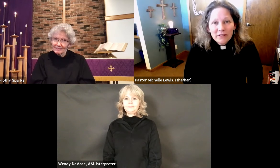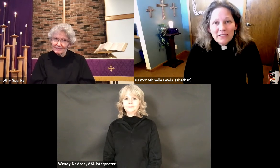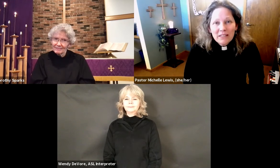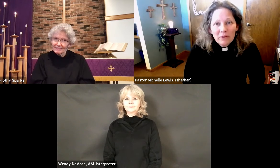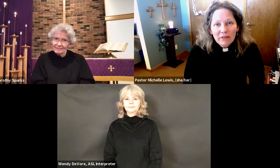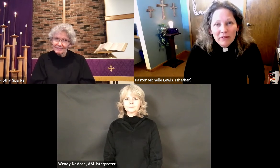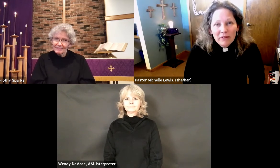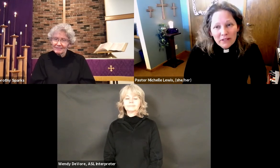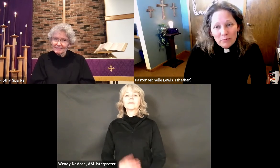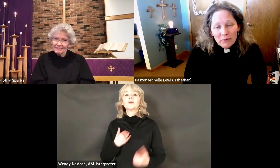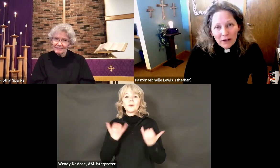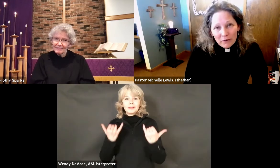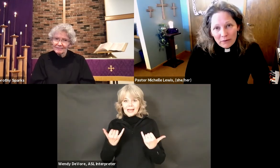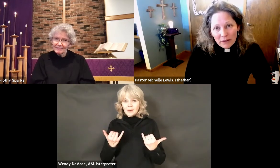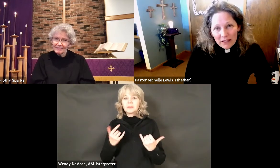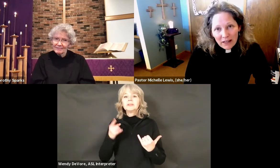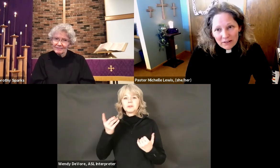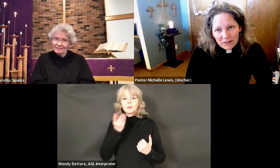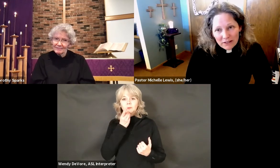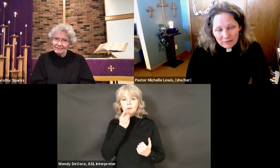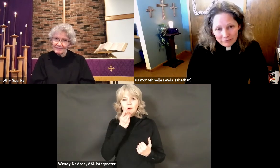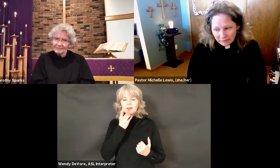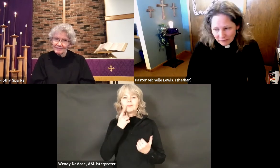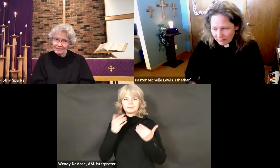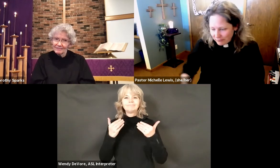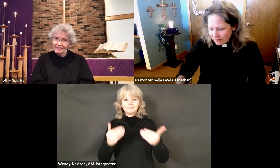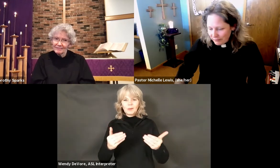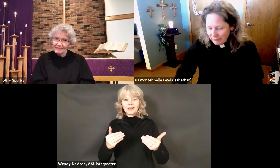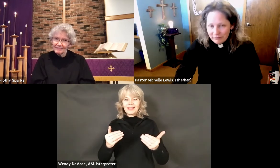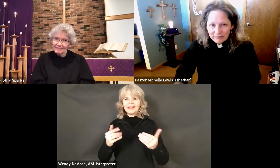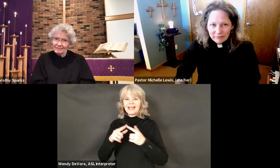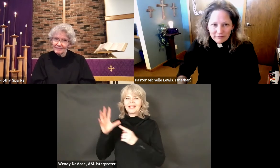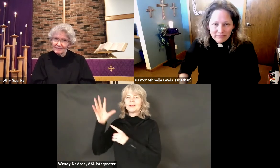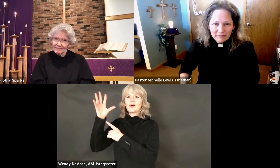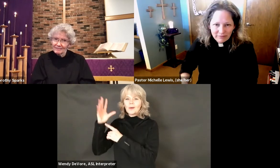So at this time, I invite Dorothy to put out one of the candles.